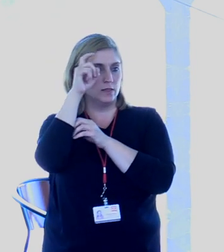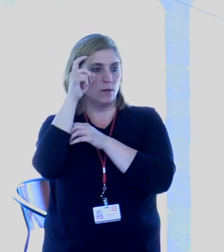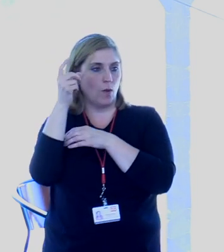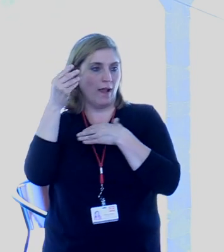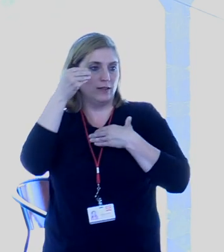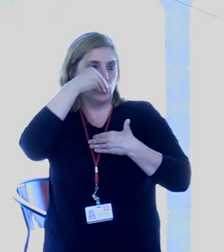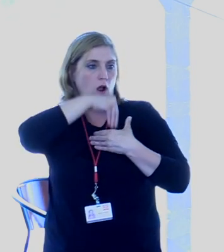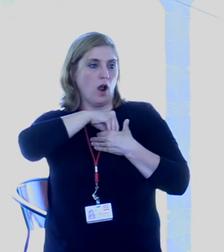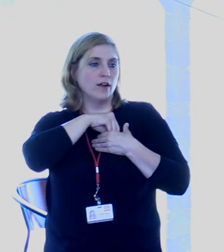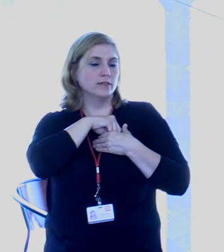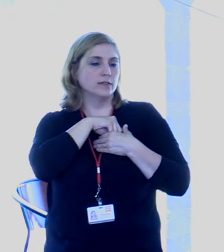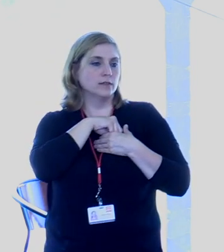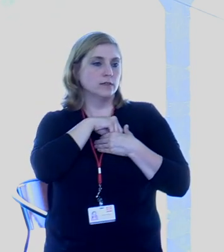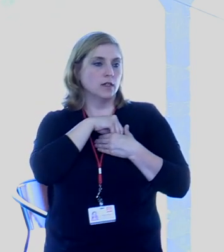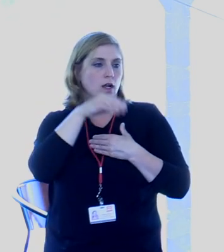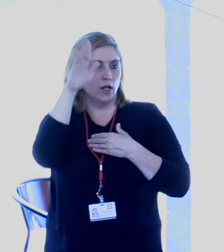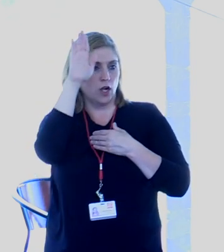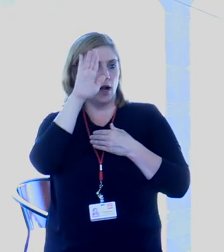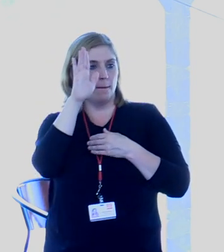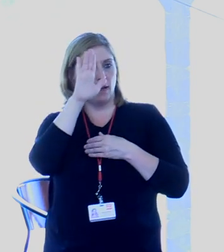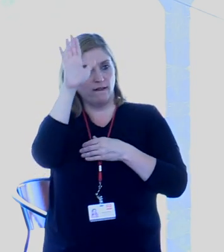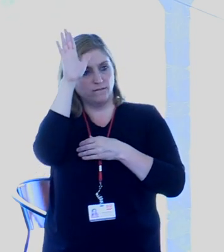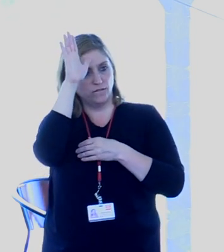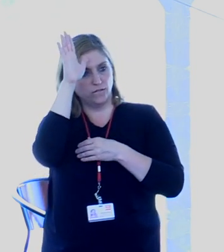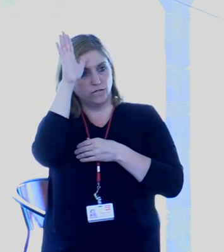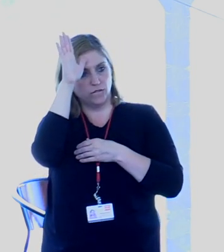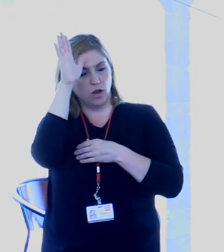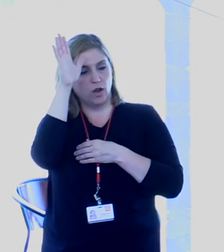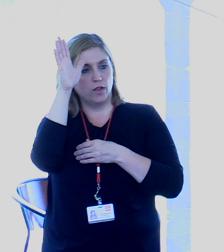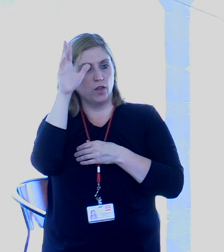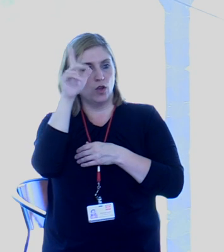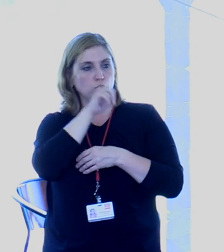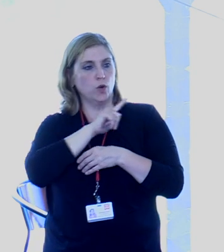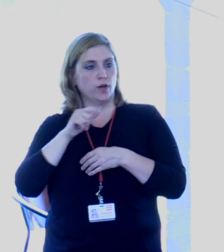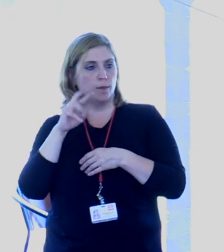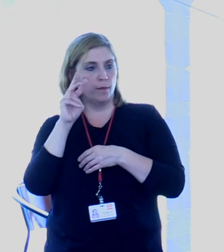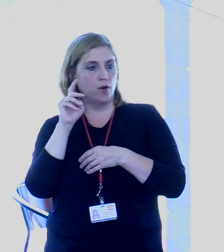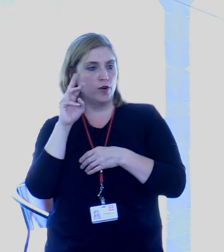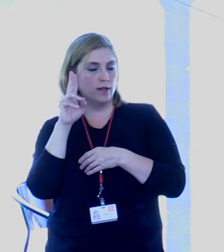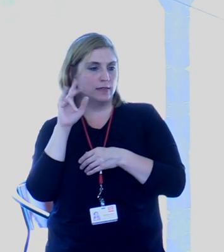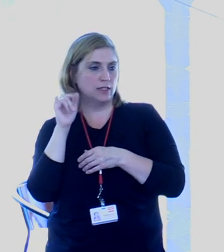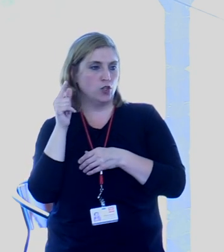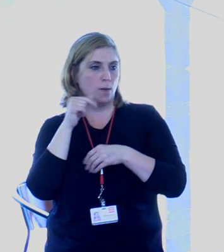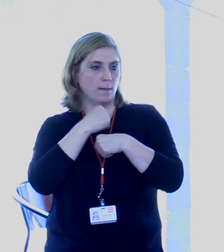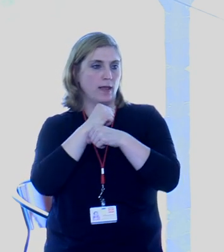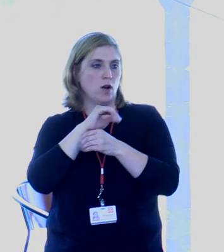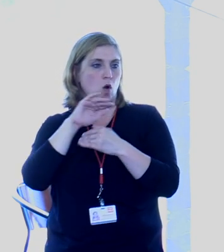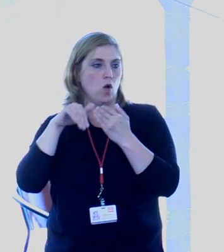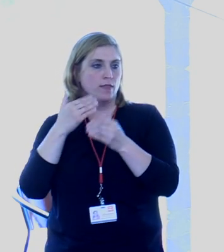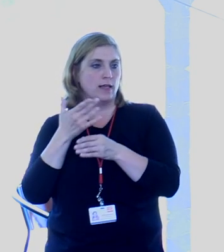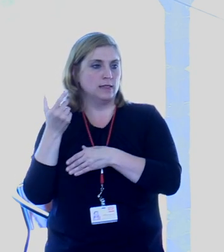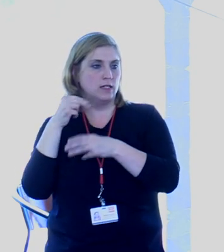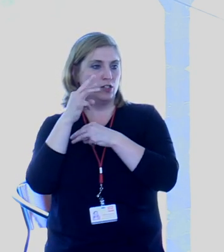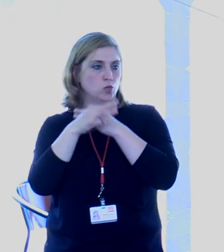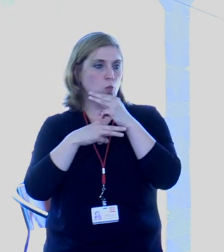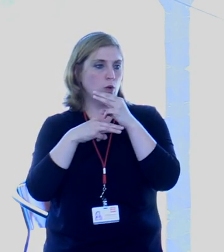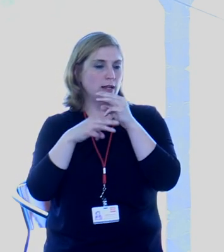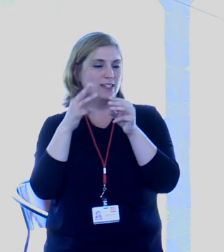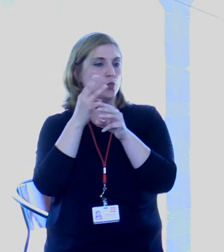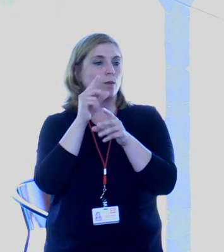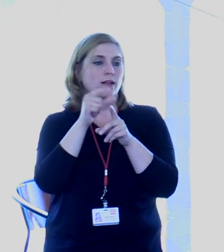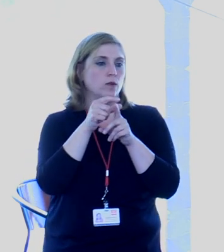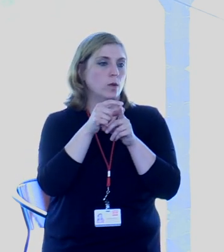our hearts. God of my fathers, Lord of mercy, you who have made all things by your word and in your wisdom